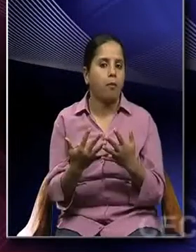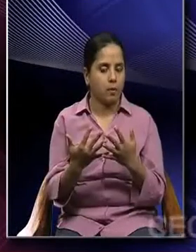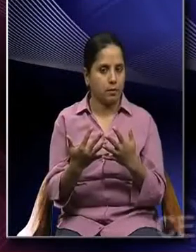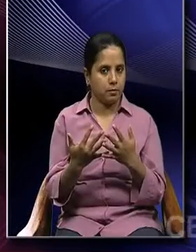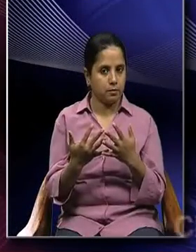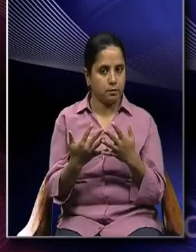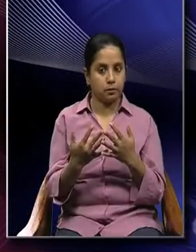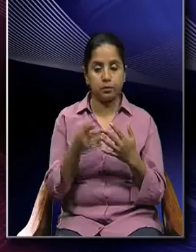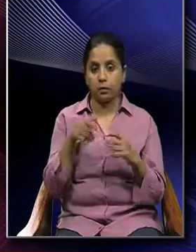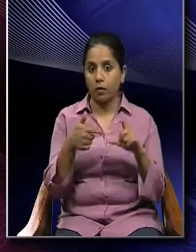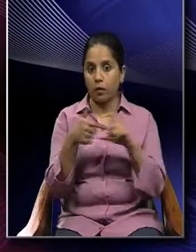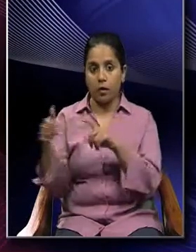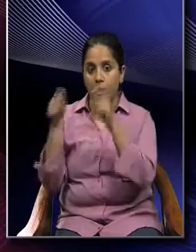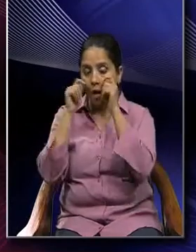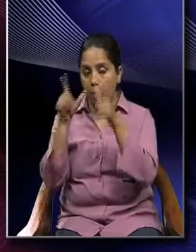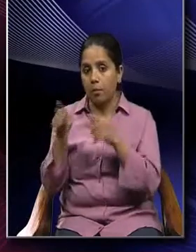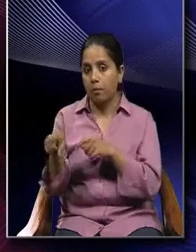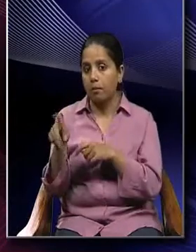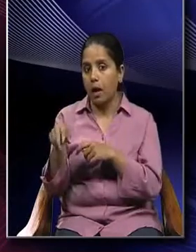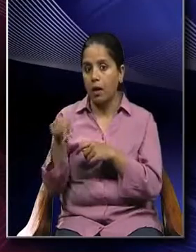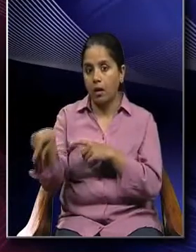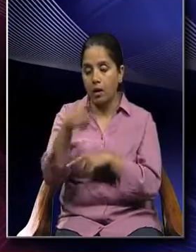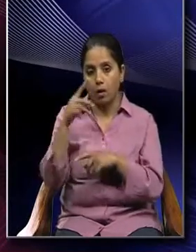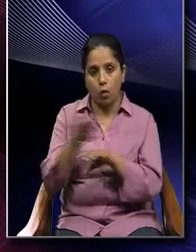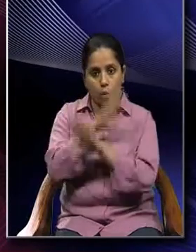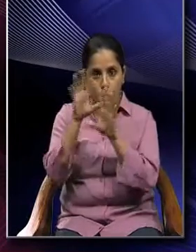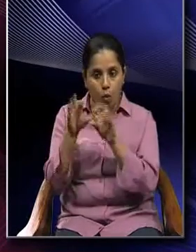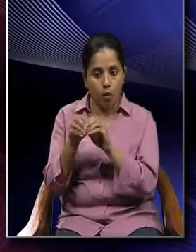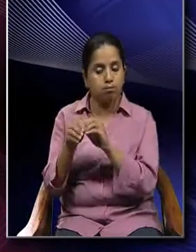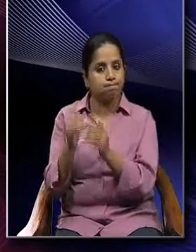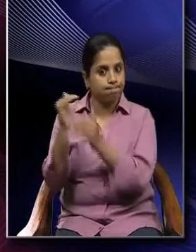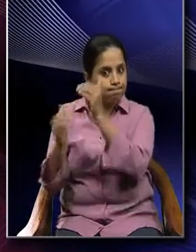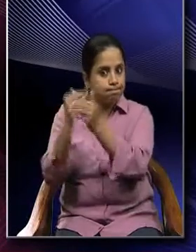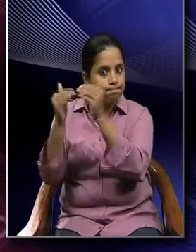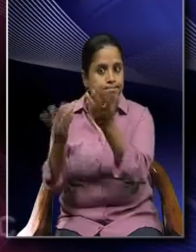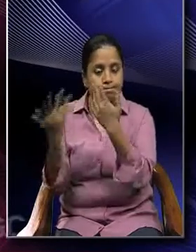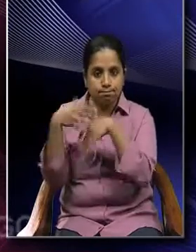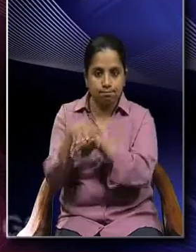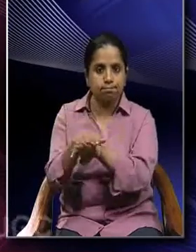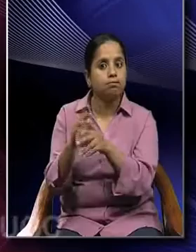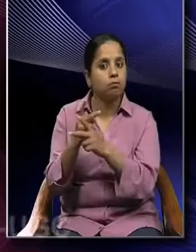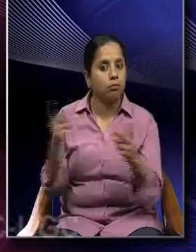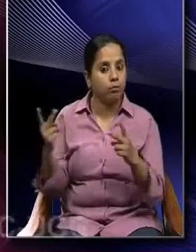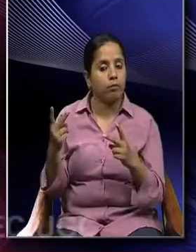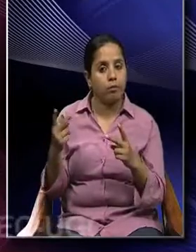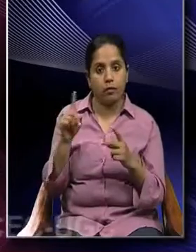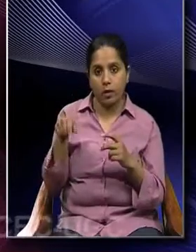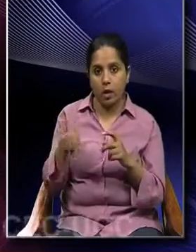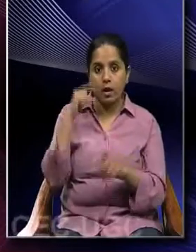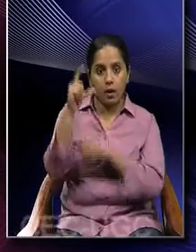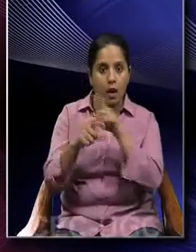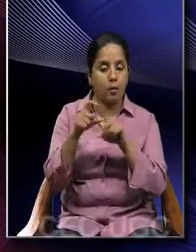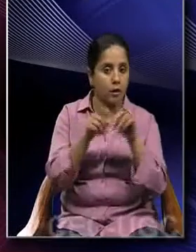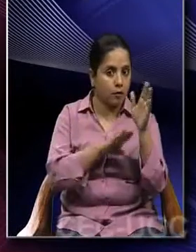And Eastern awakening implies appreciation of a holistic approach through an integrative approach, wherein corporate